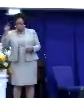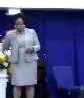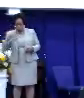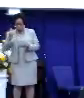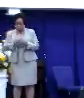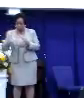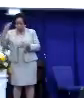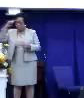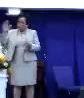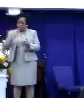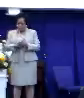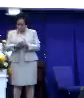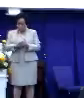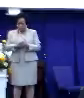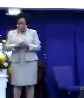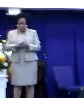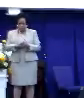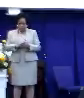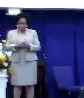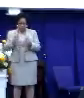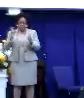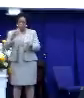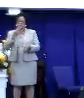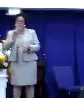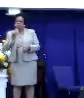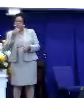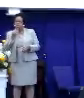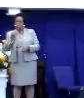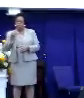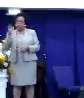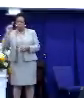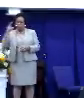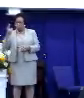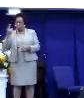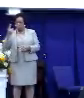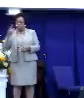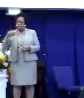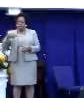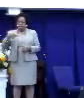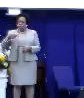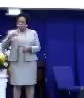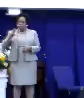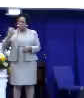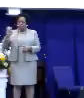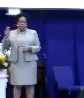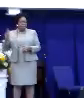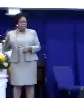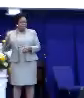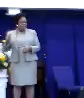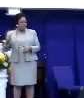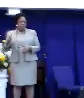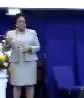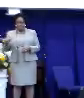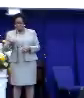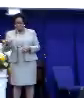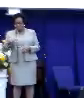that believed. Okay, and dedicated to the Jew first and even also to the Greek. I read this particular text,